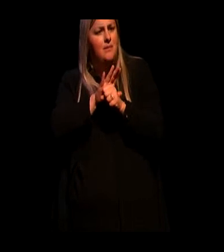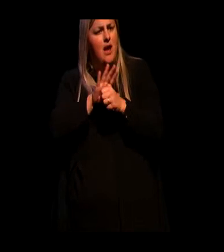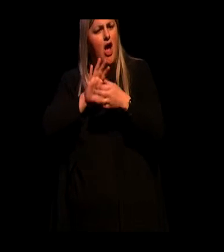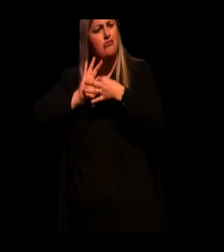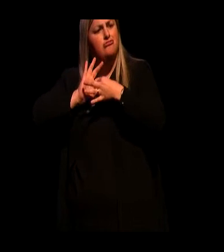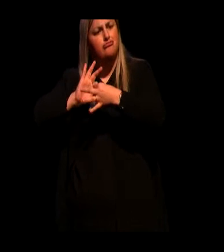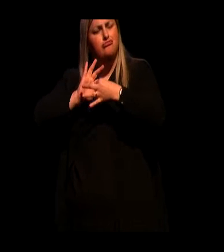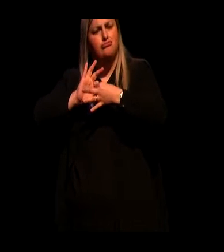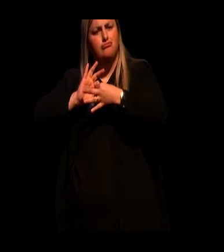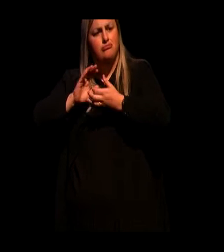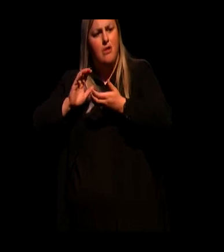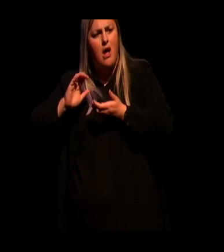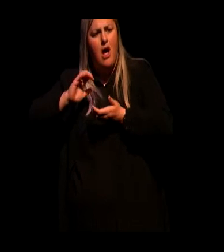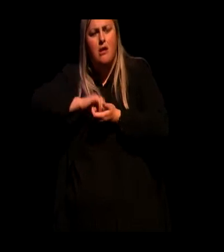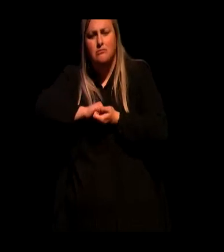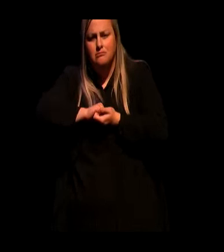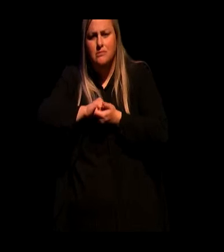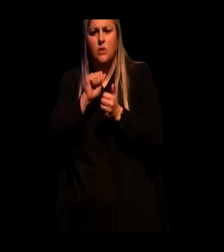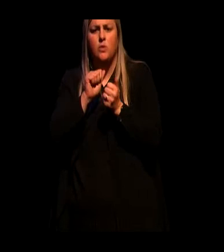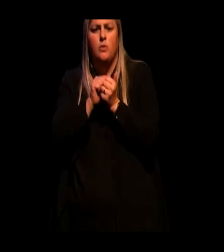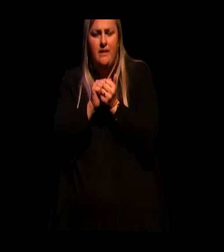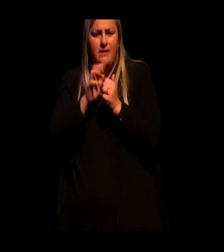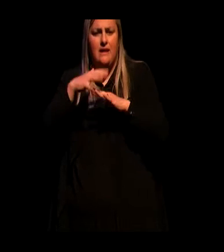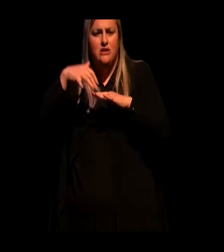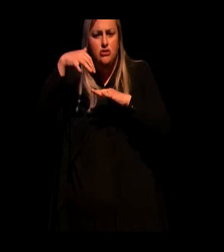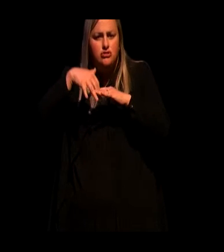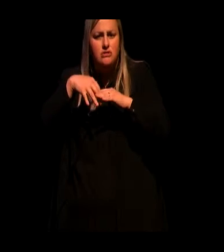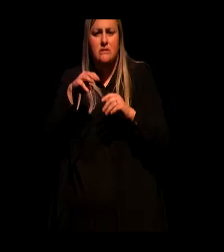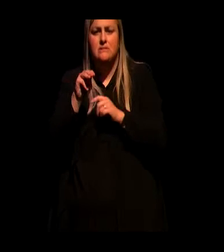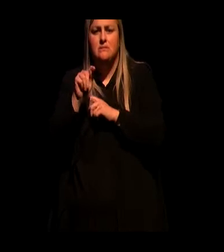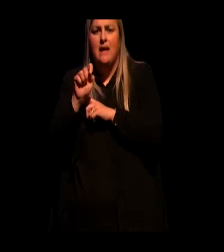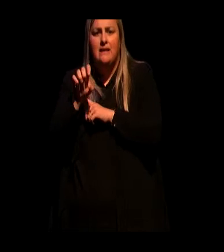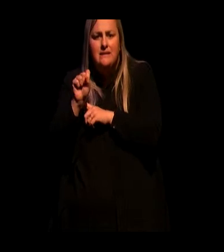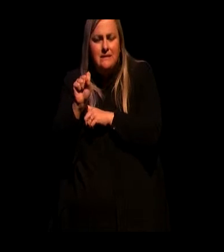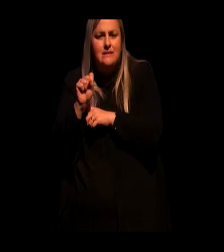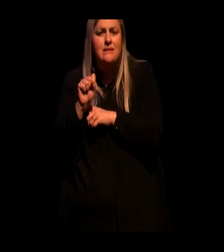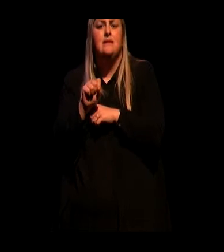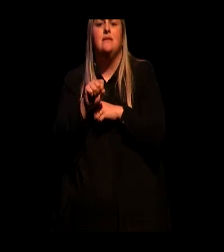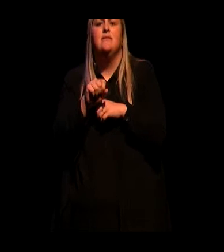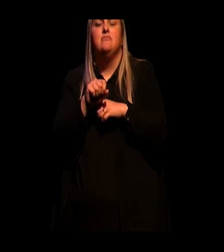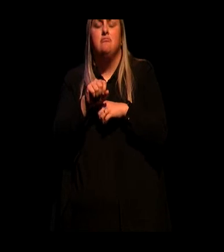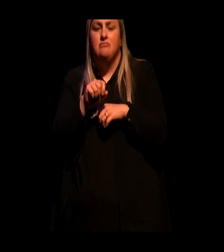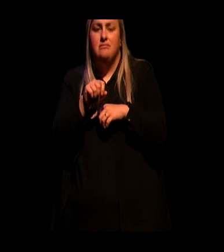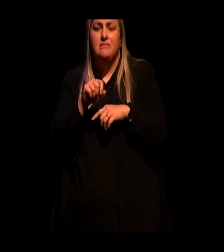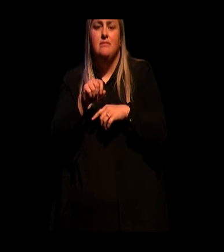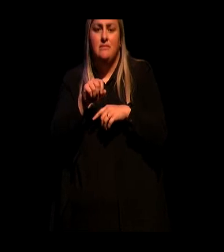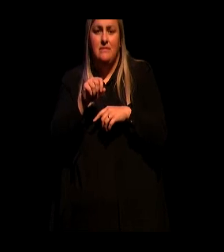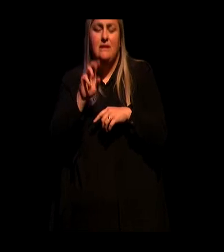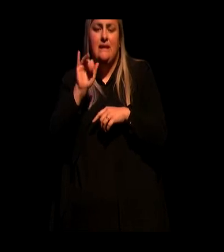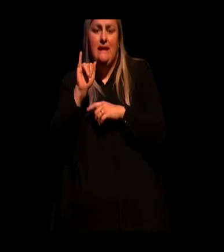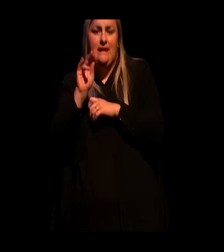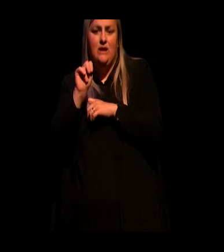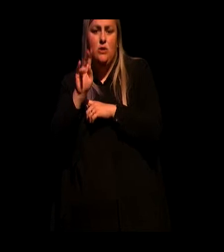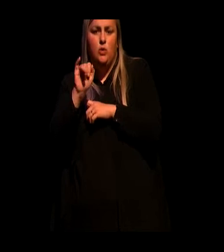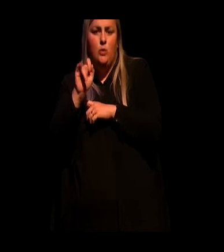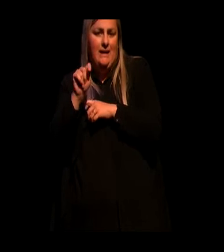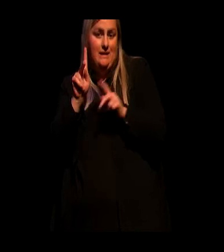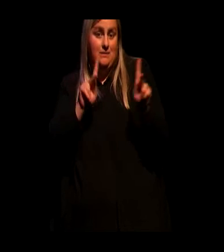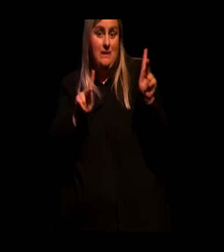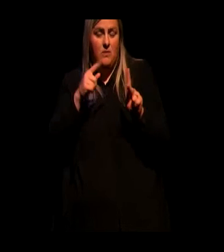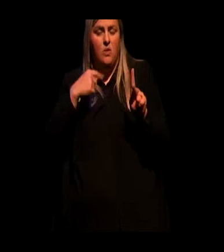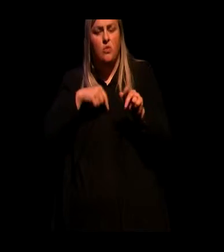First Nations, Métis, and Inuit peoples as we engage in our institutional work, uplifting